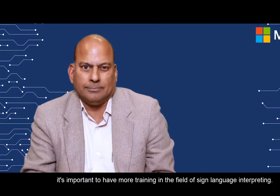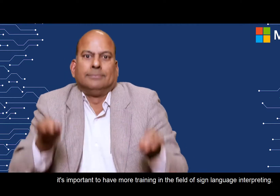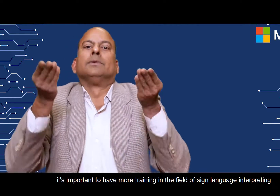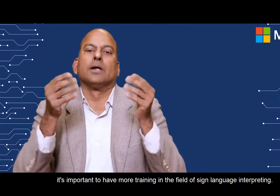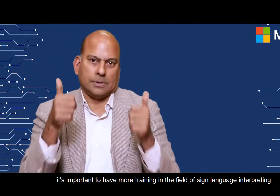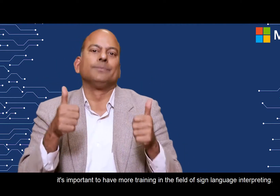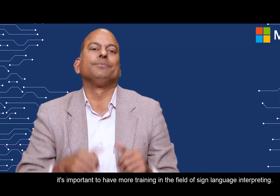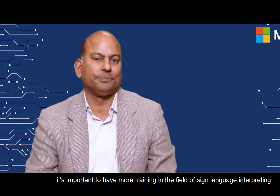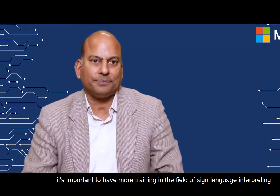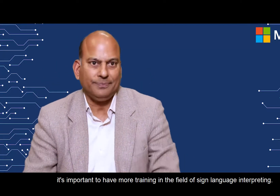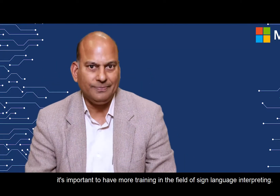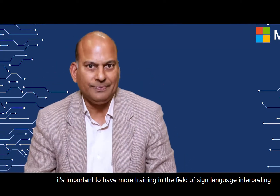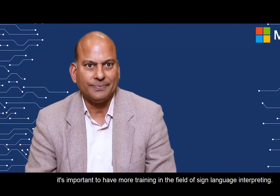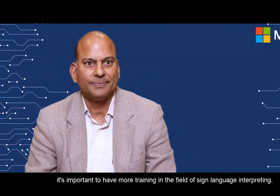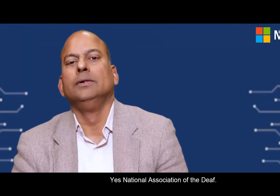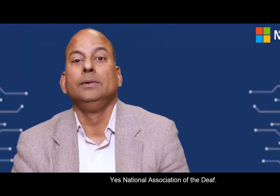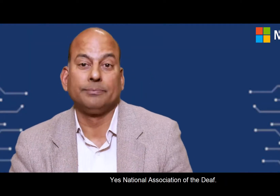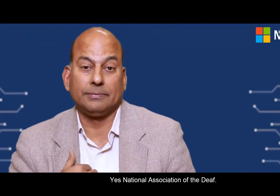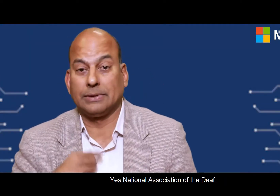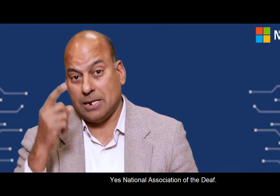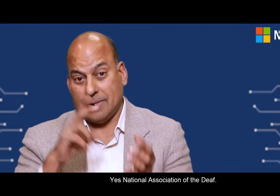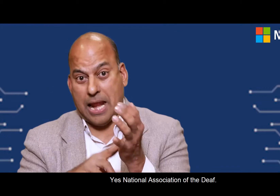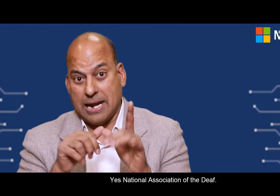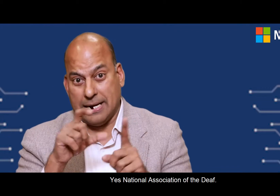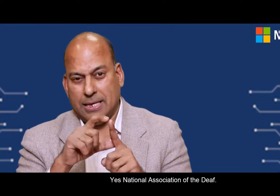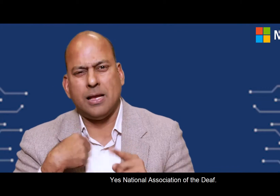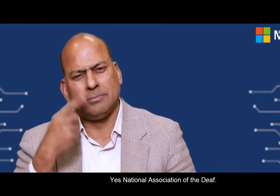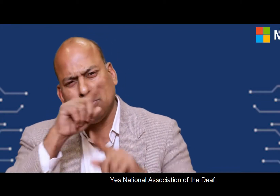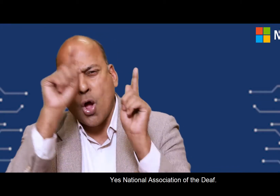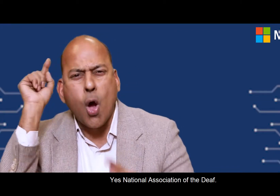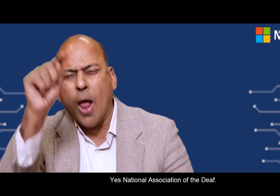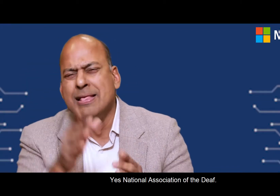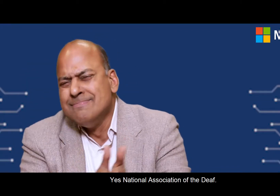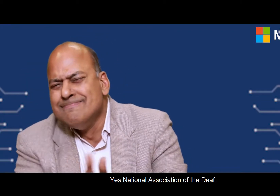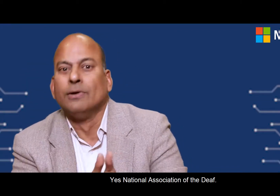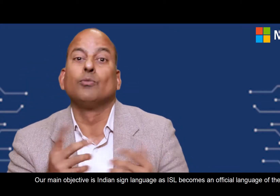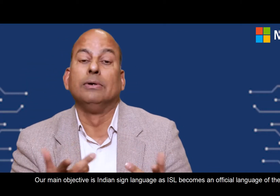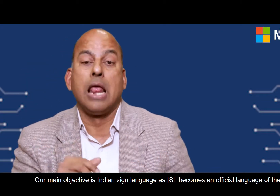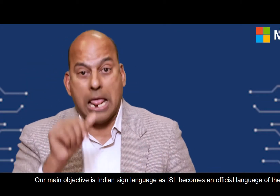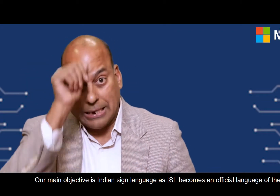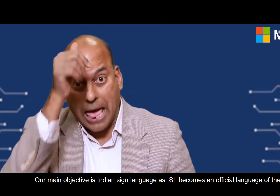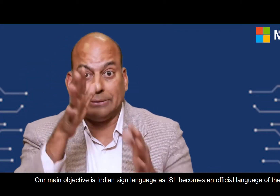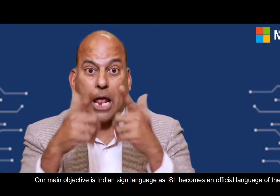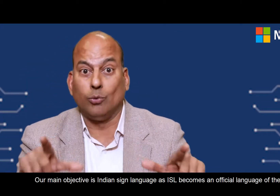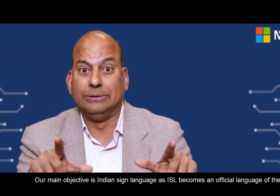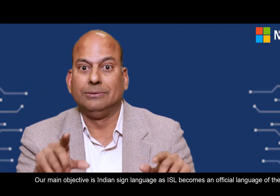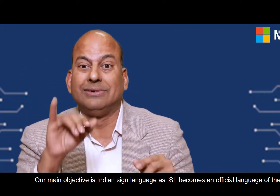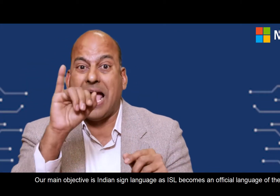more training in the field of sign language interpreting. Yes. National Association of the Deaf, our main objective is Indian